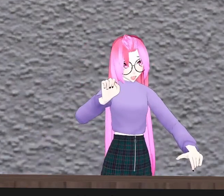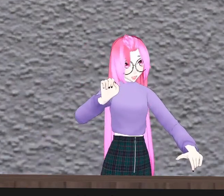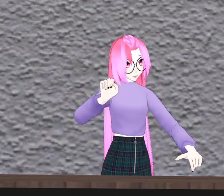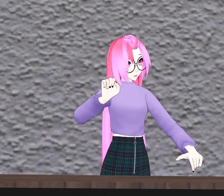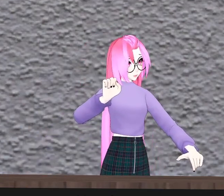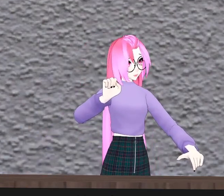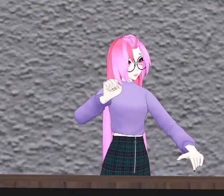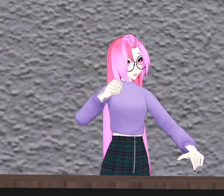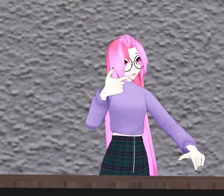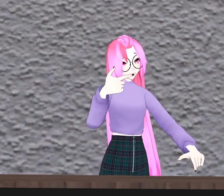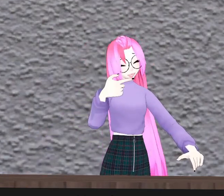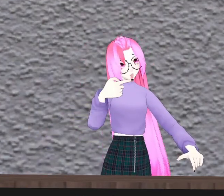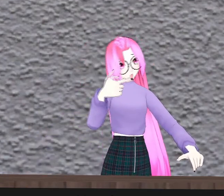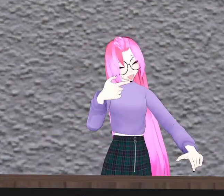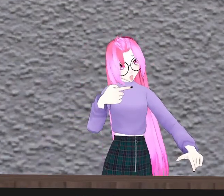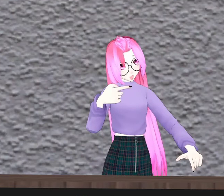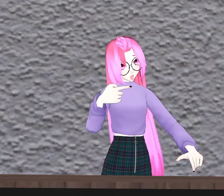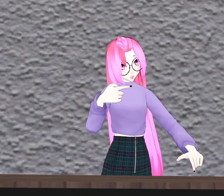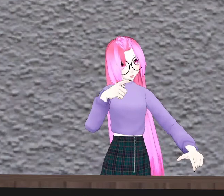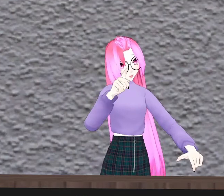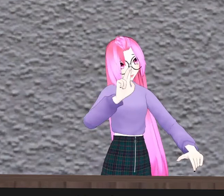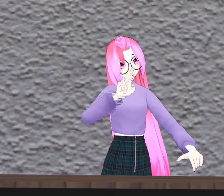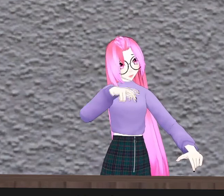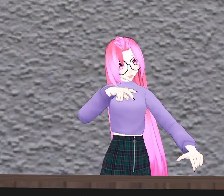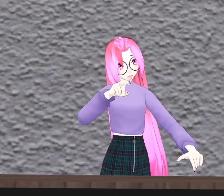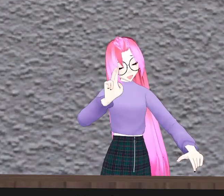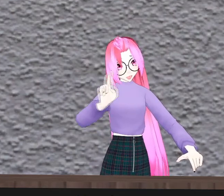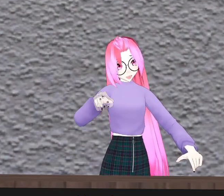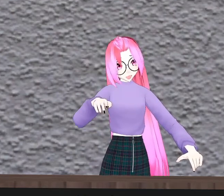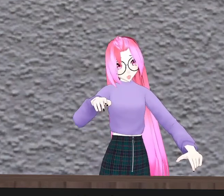20, 21, 22,